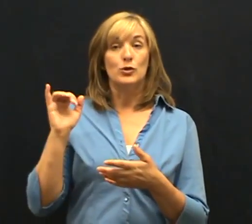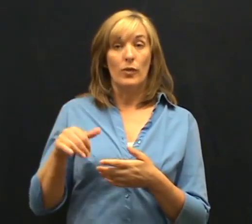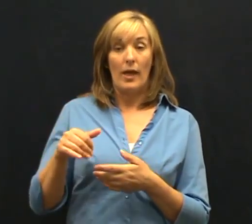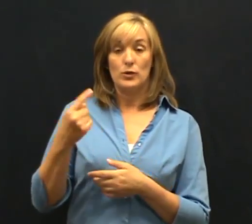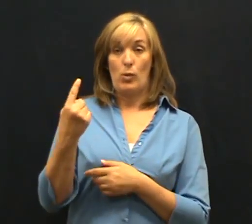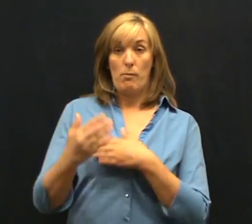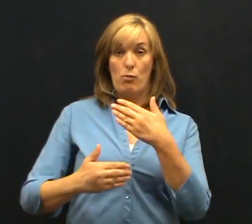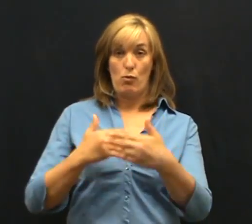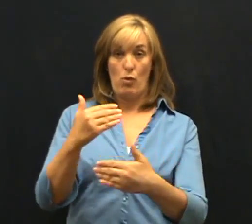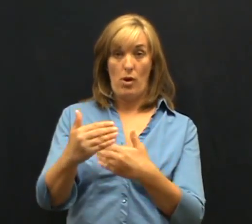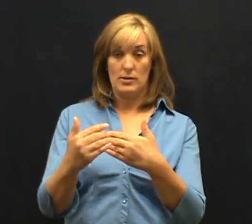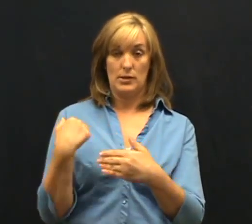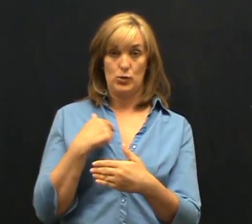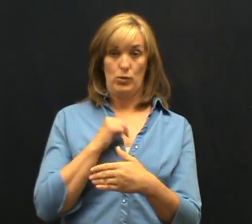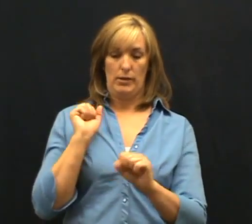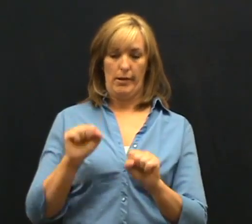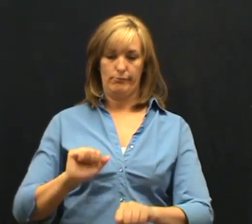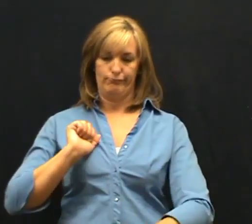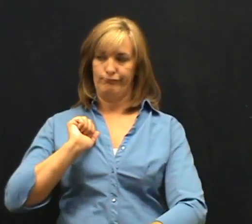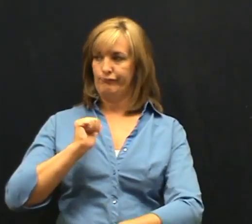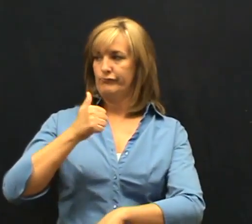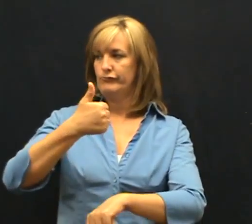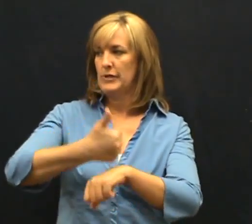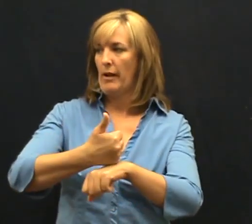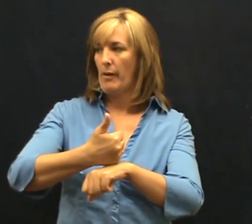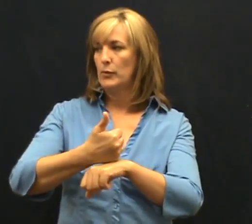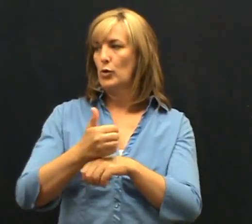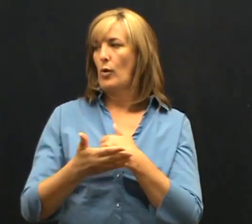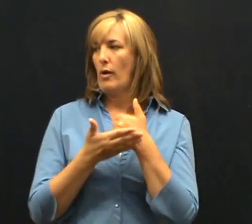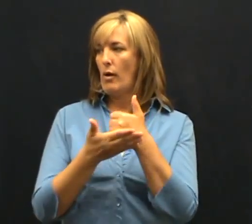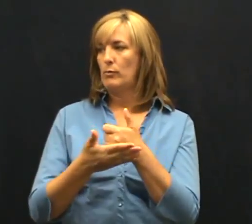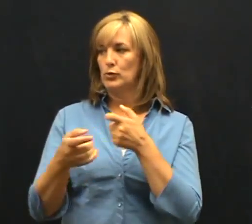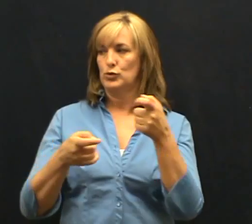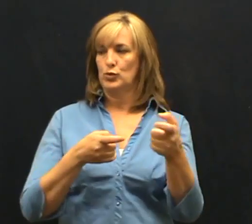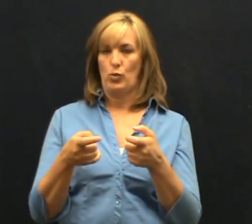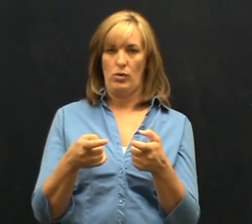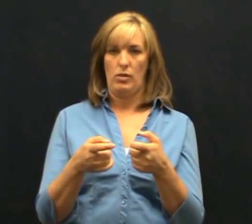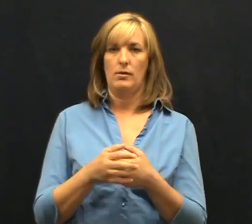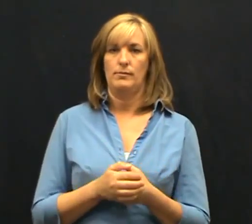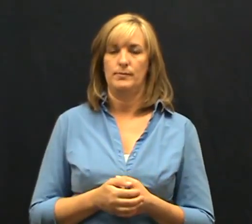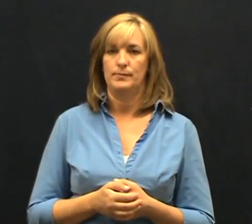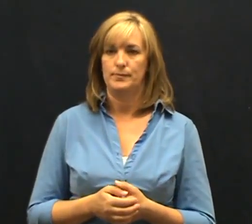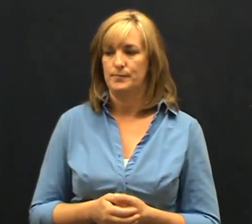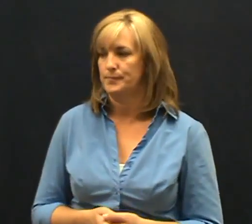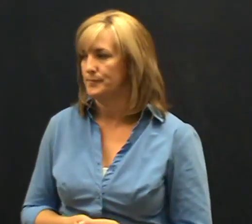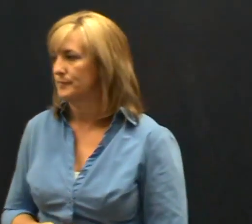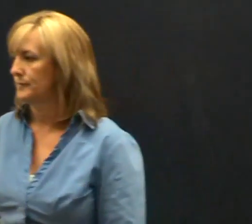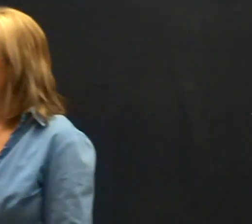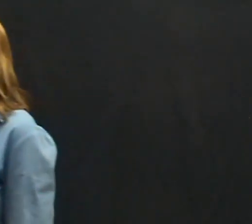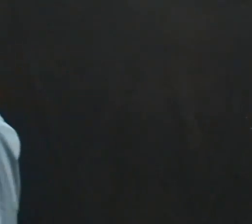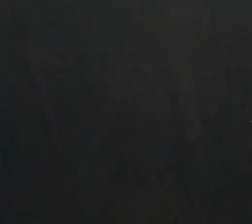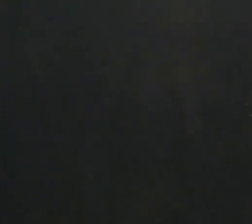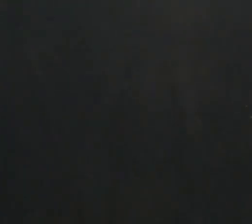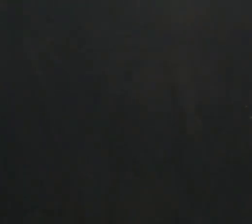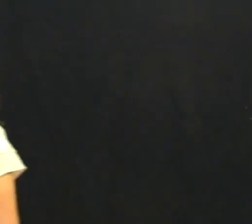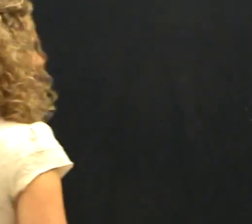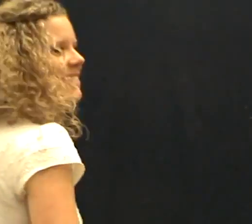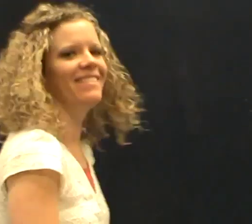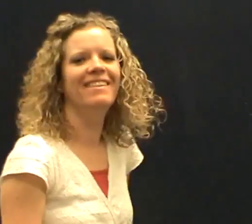in place to help us control inventory. So let's take a look at what we need to